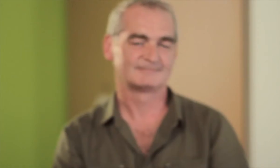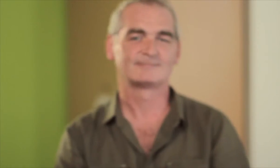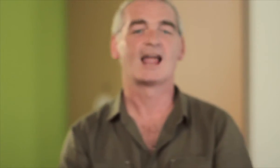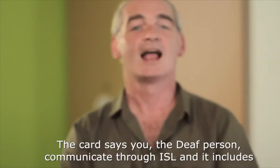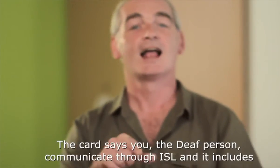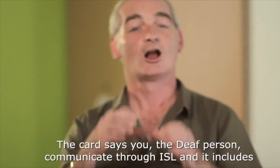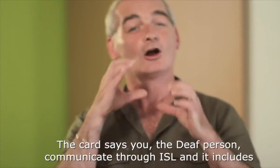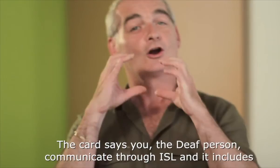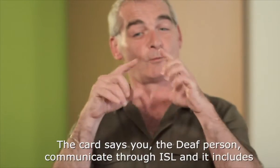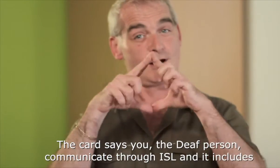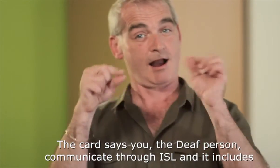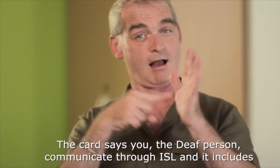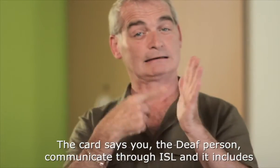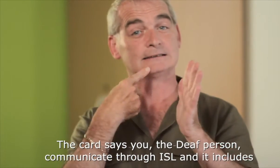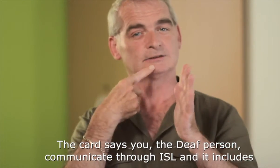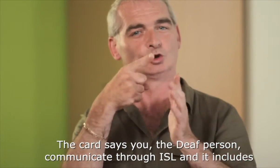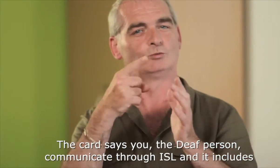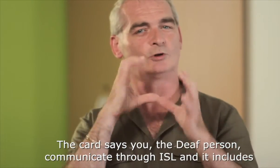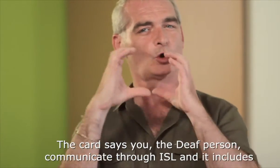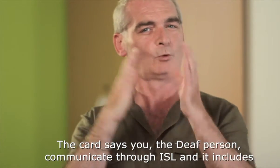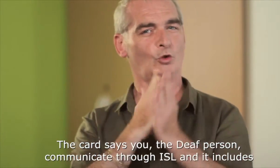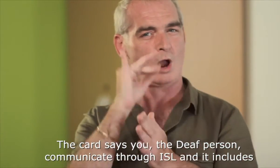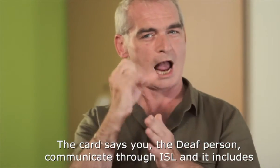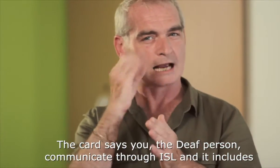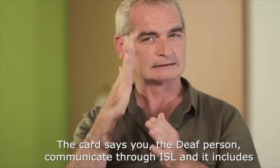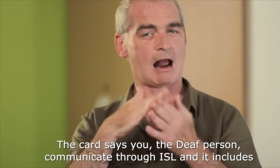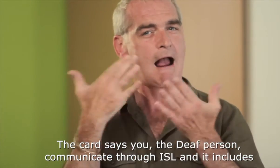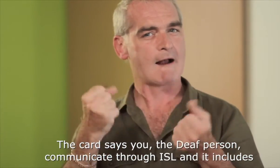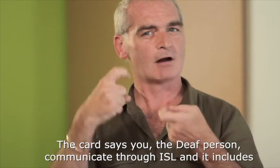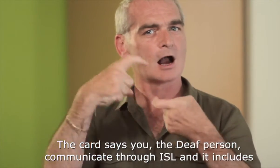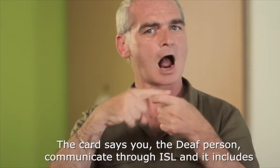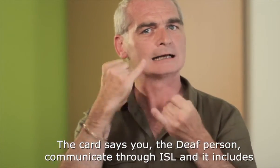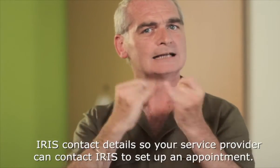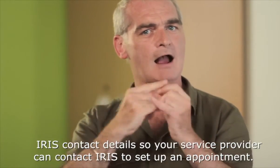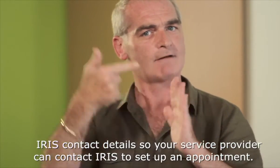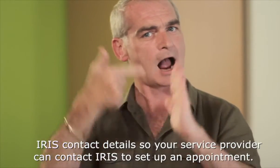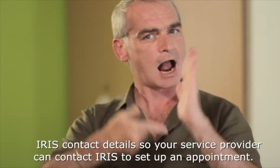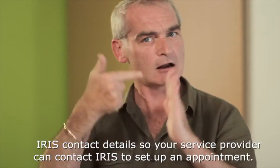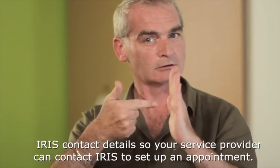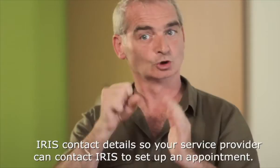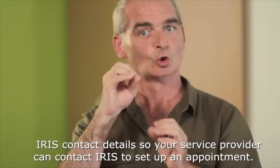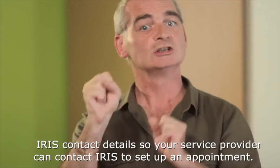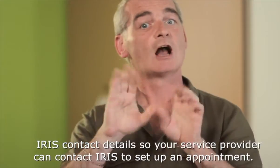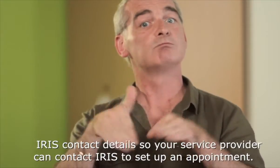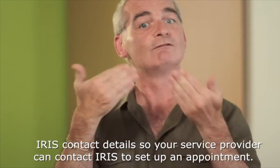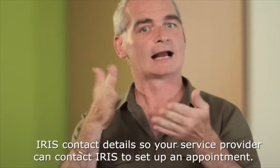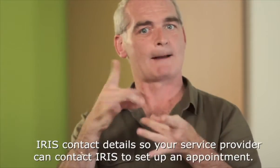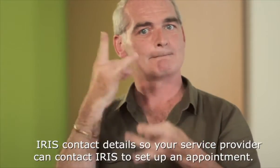The card says you, the deaf person, communicate through ISL and it includes IRIS contact details, so your service